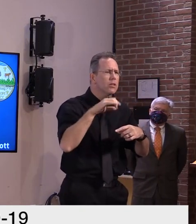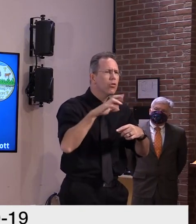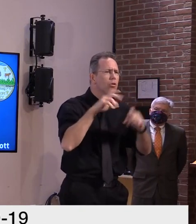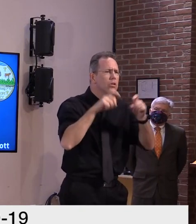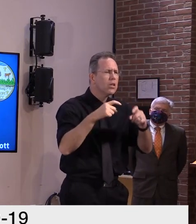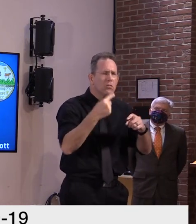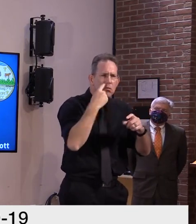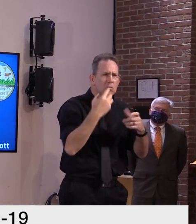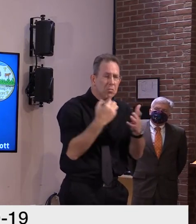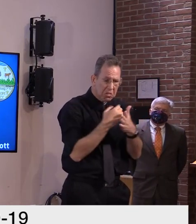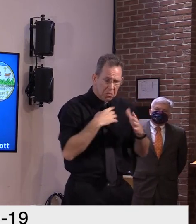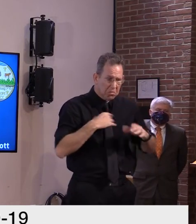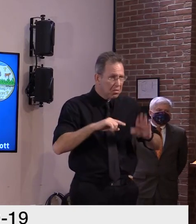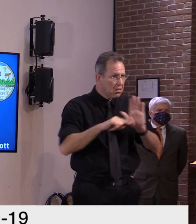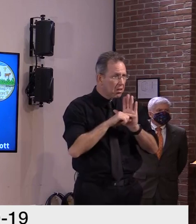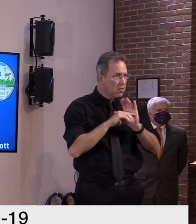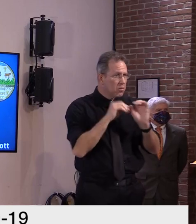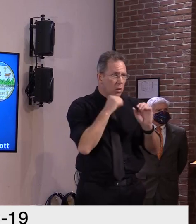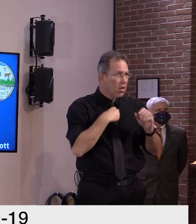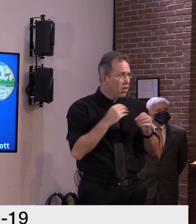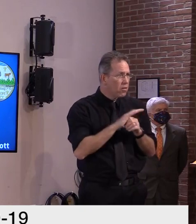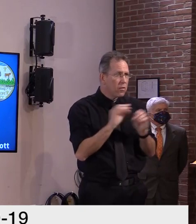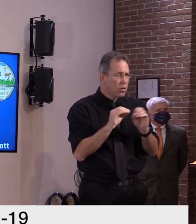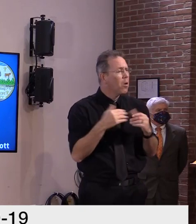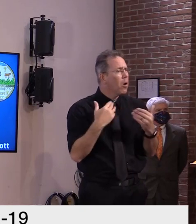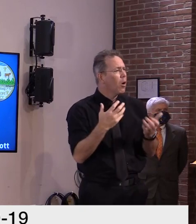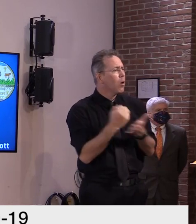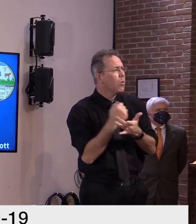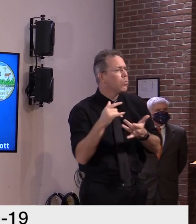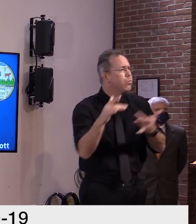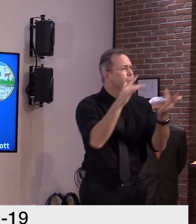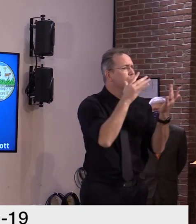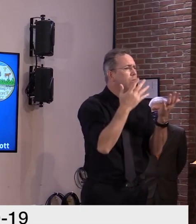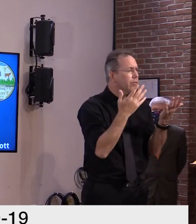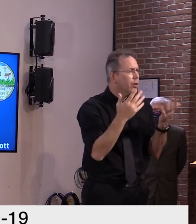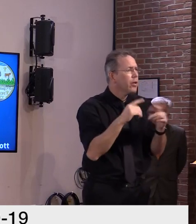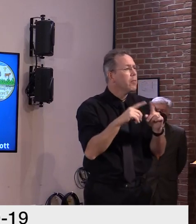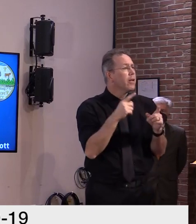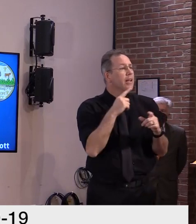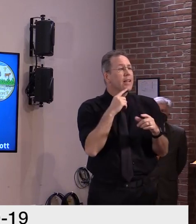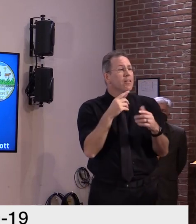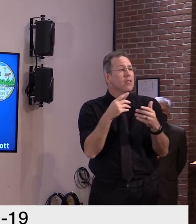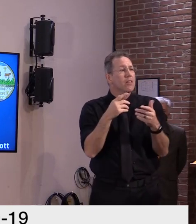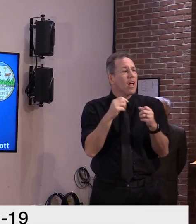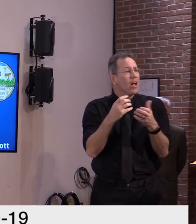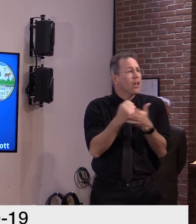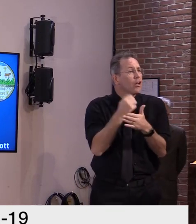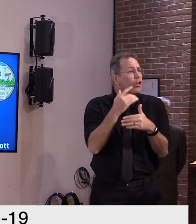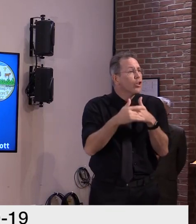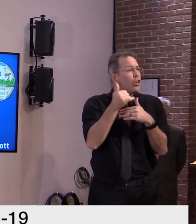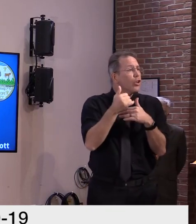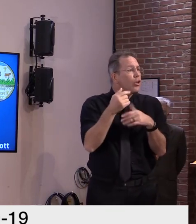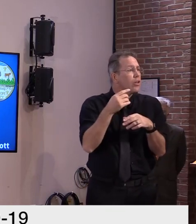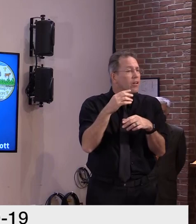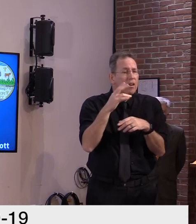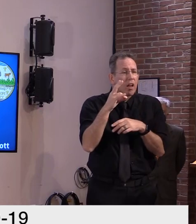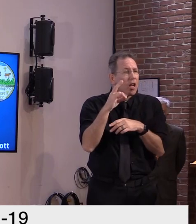still significantly shorter time than 14 days. So it's a pretty progressive policy that has